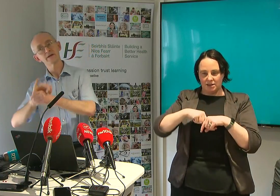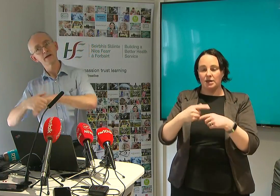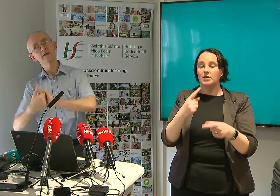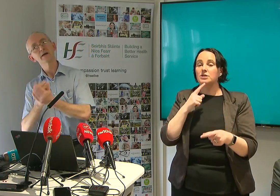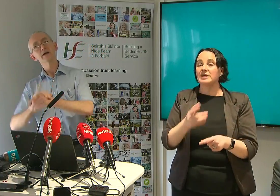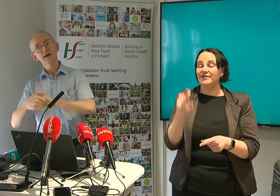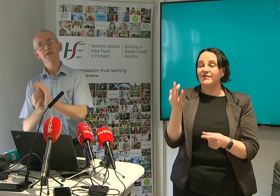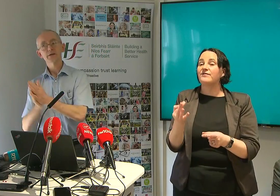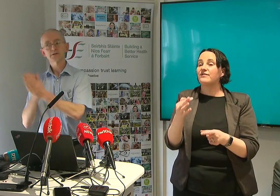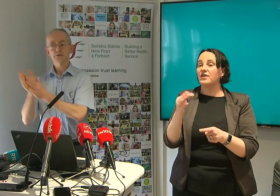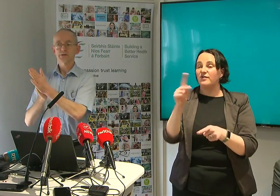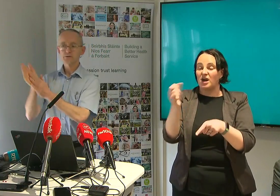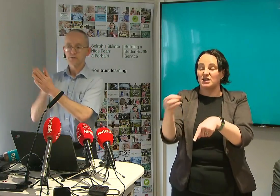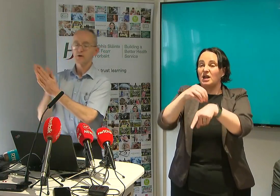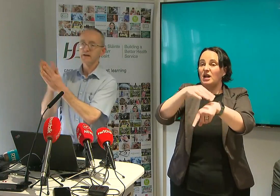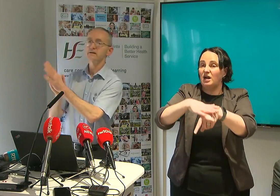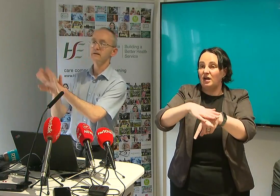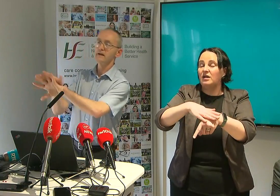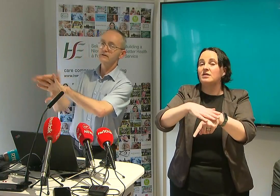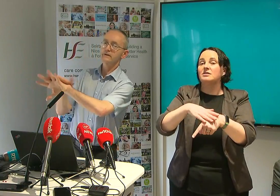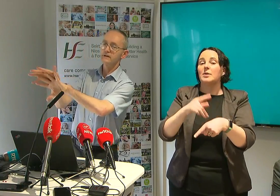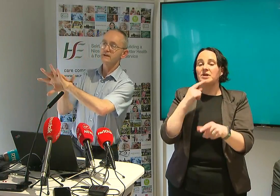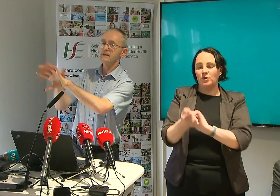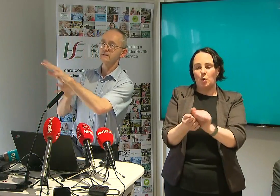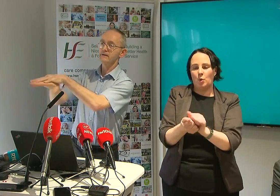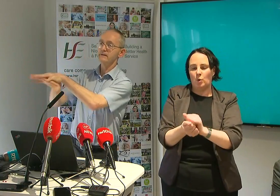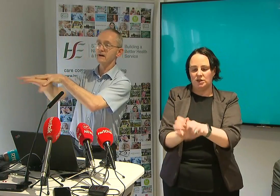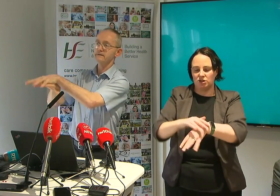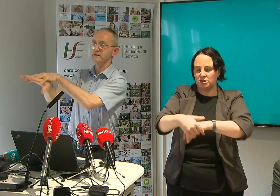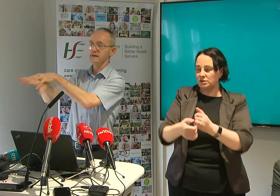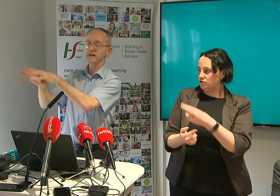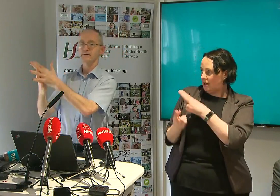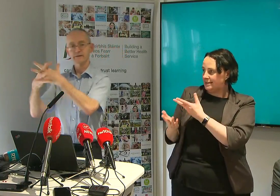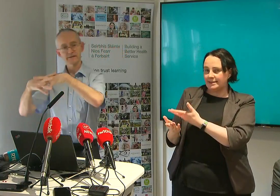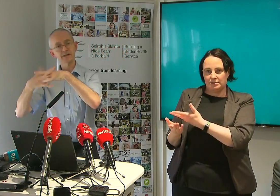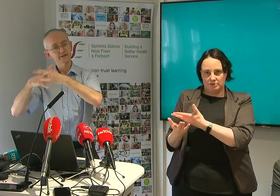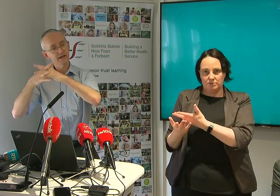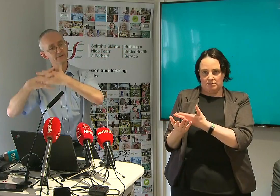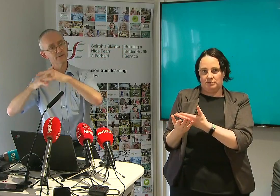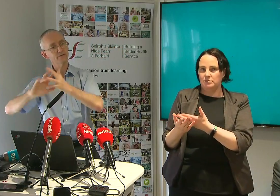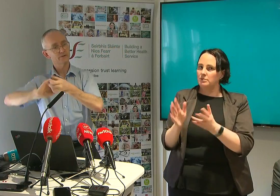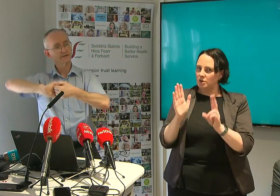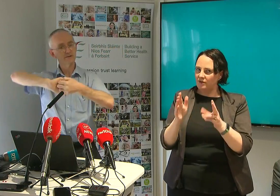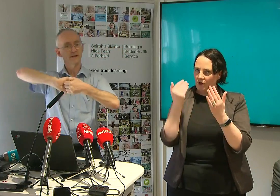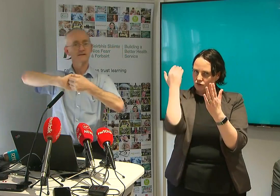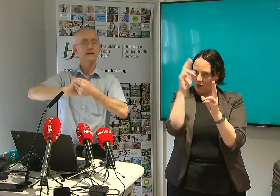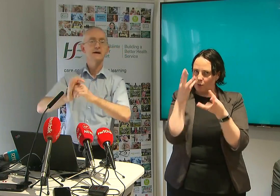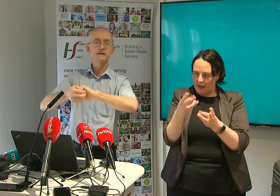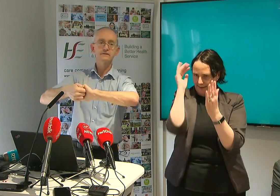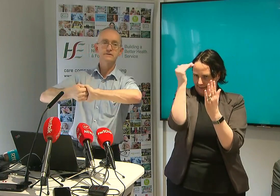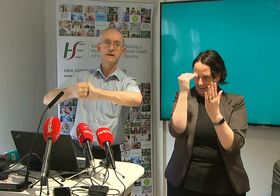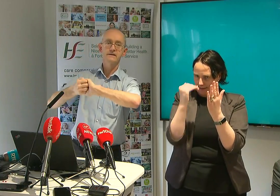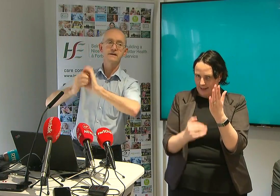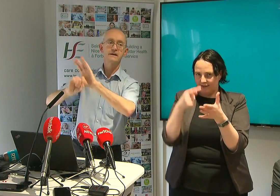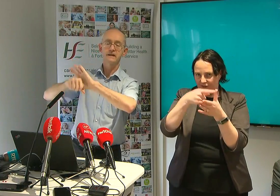hands and you make sure that you do them right so that you get all the virus off, and there is a drill that you have to do if you're going to do that,